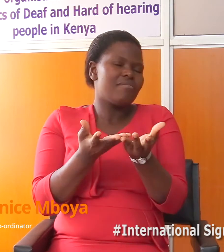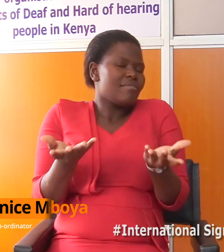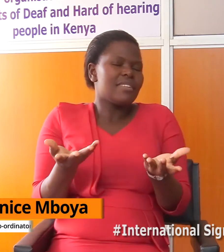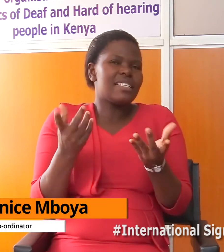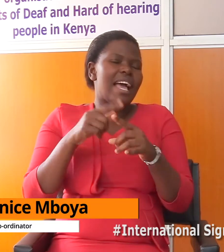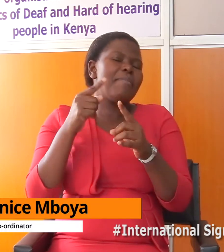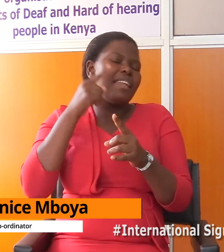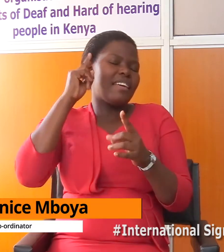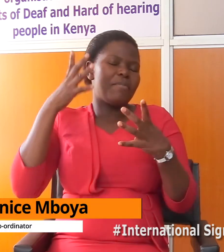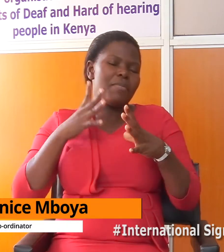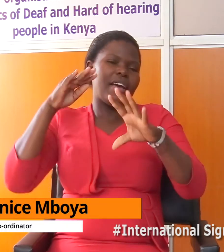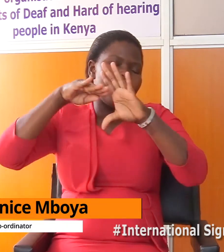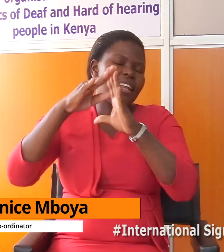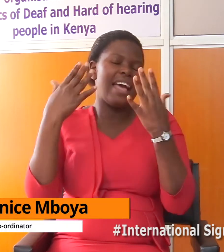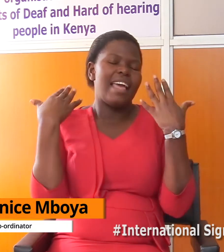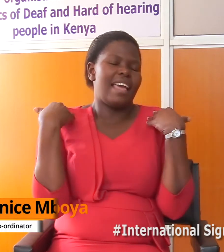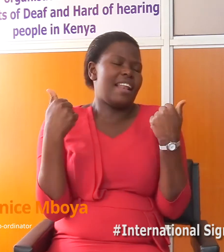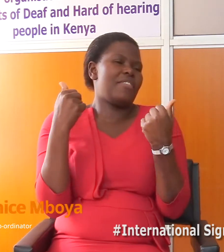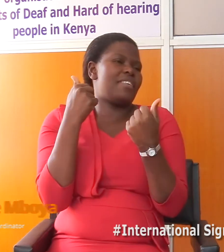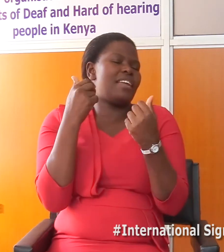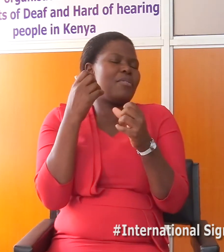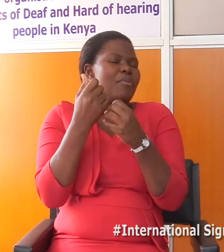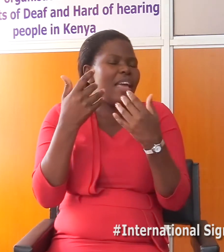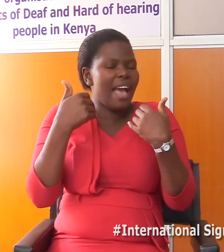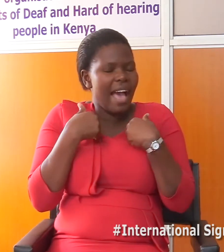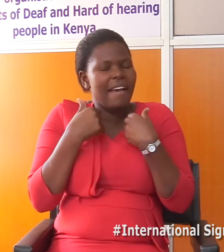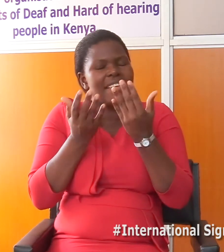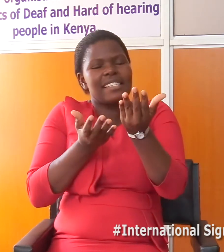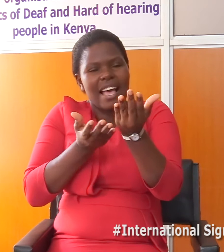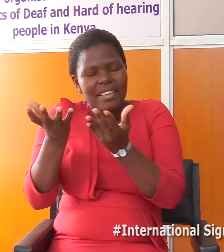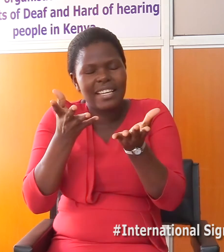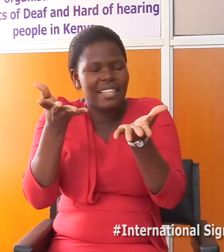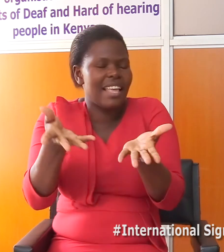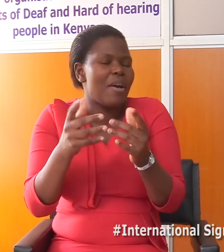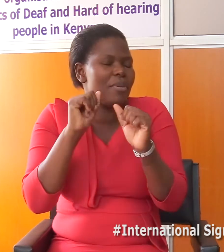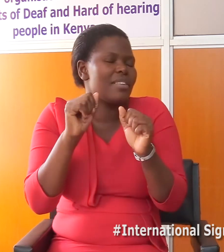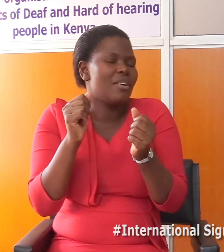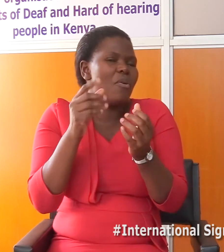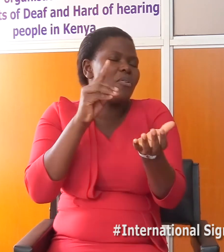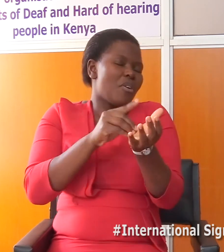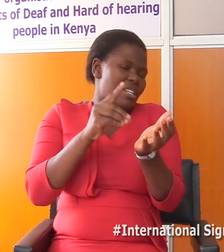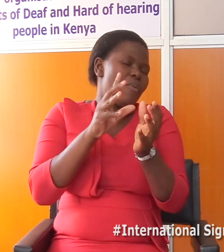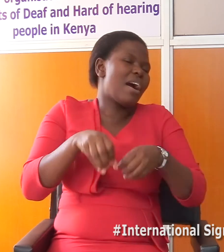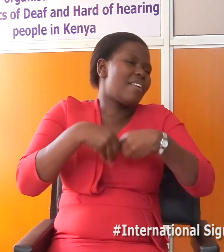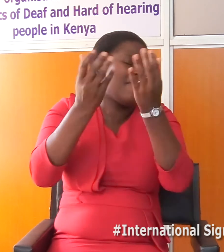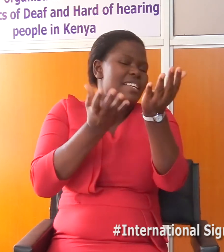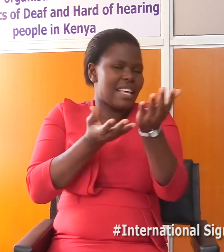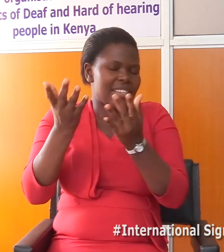to information. You know, most of the time when the deaf people may be accessing the hospitals, so they need to have that services, or the doctor who